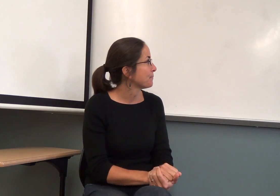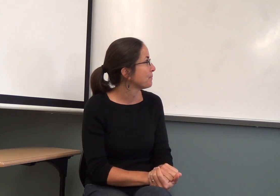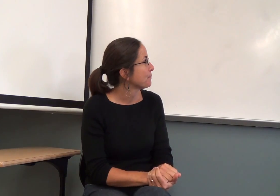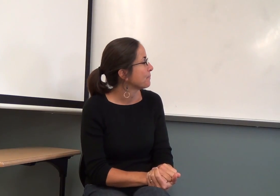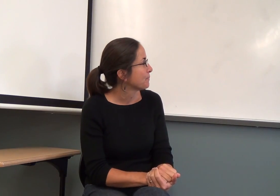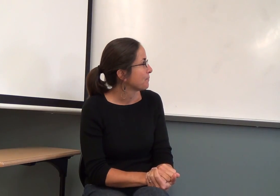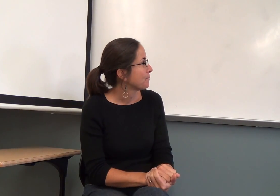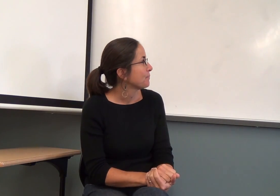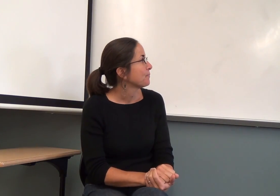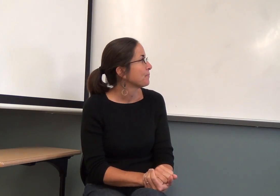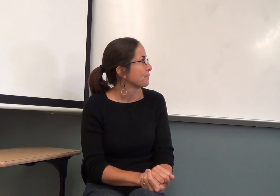Words or phrases